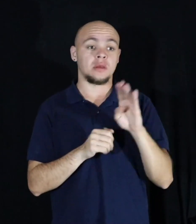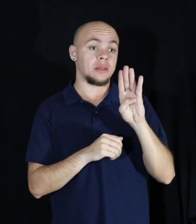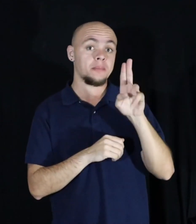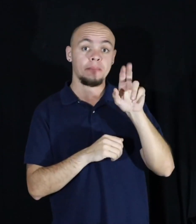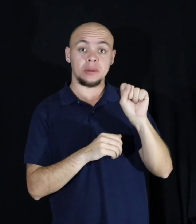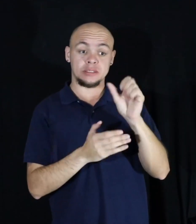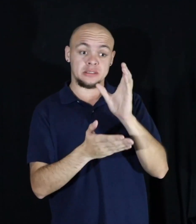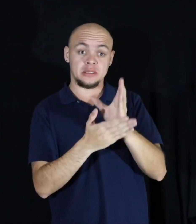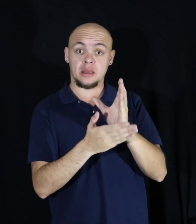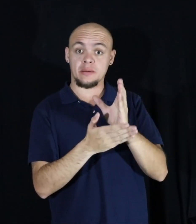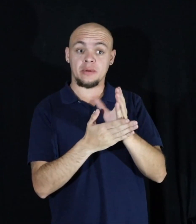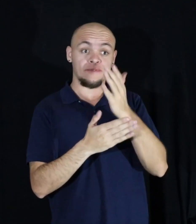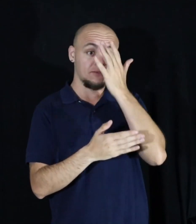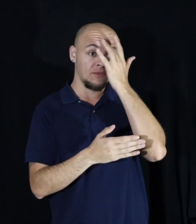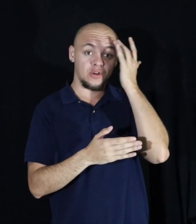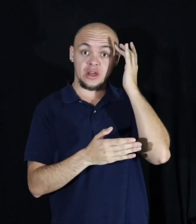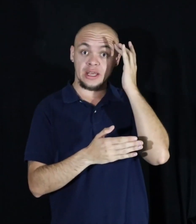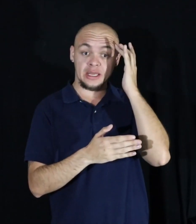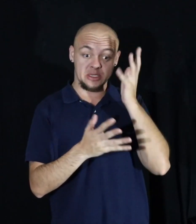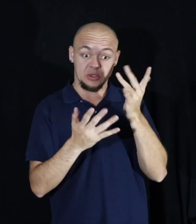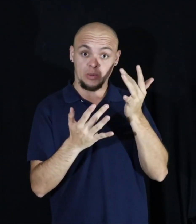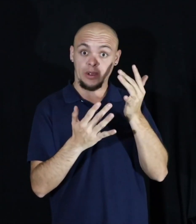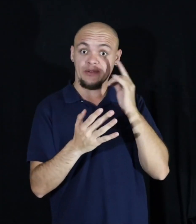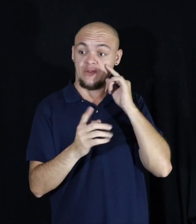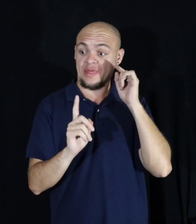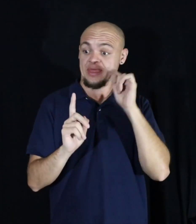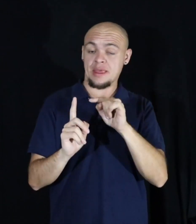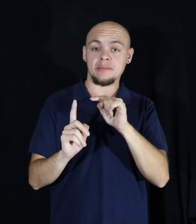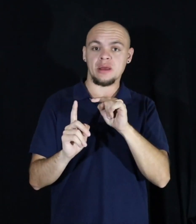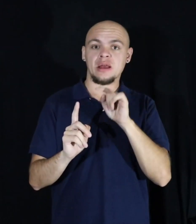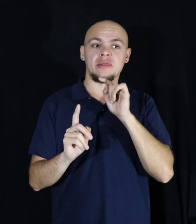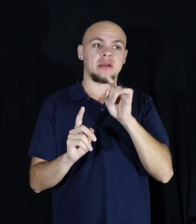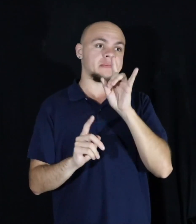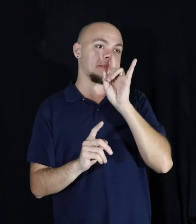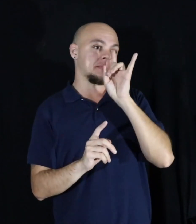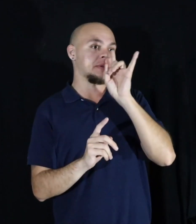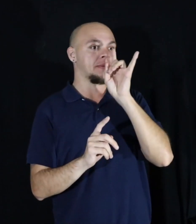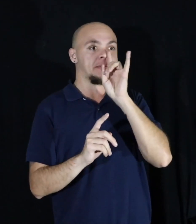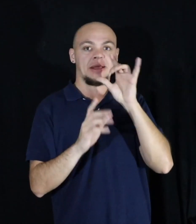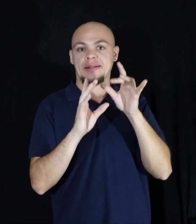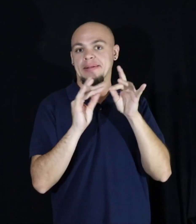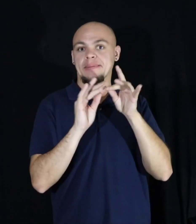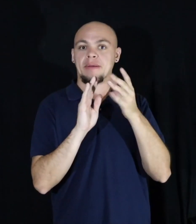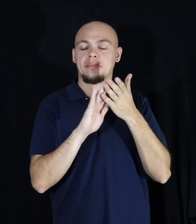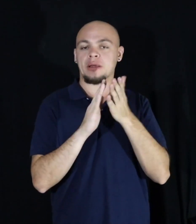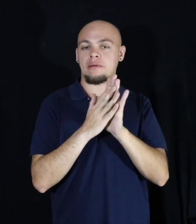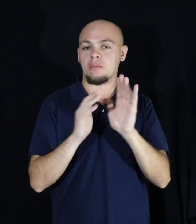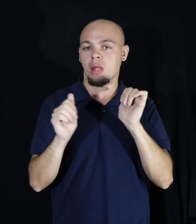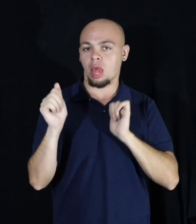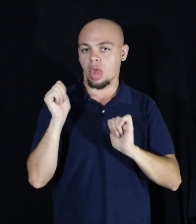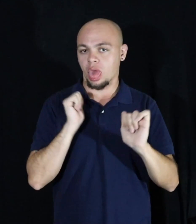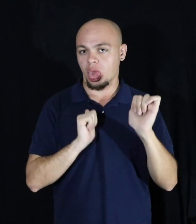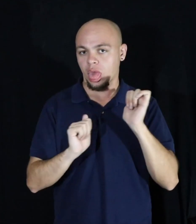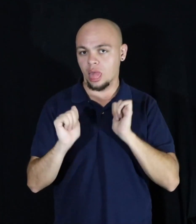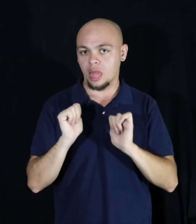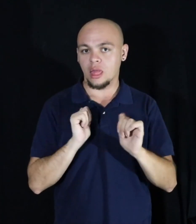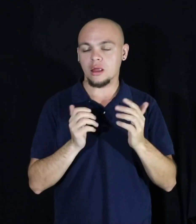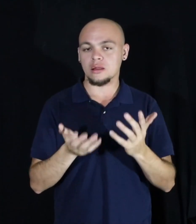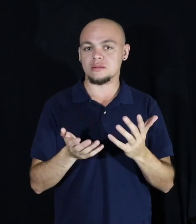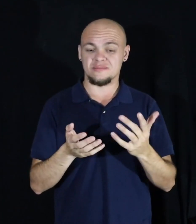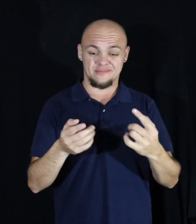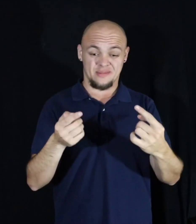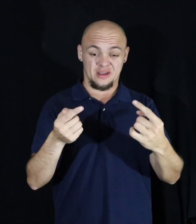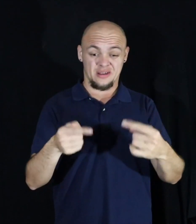school, and they get annoyed and make a snarky comment, which then escalates into a drama. But sometimes these